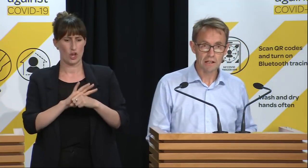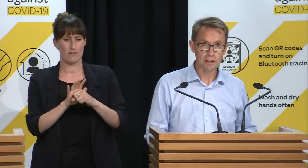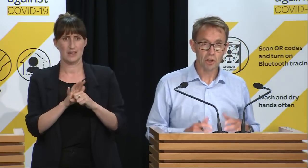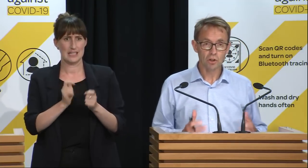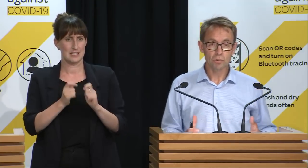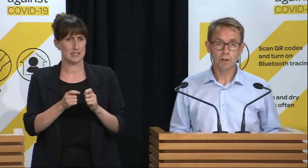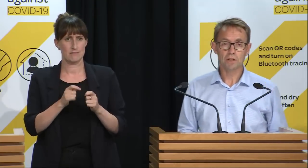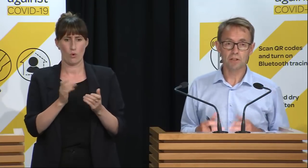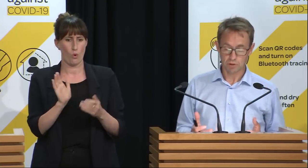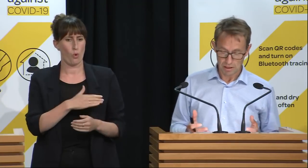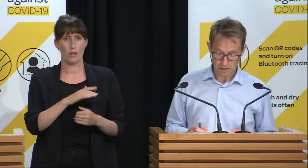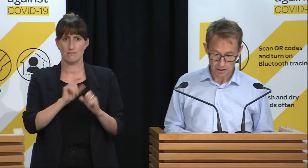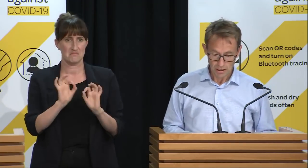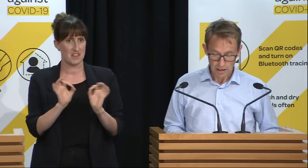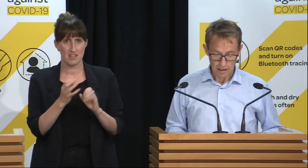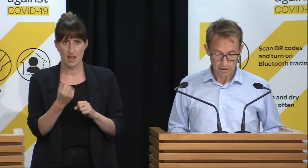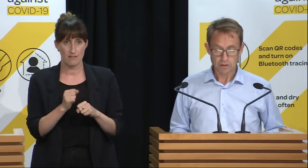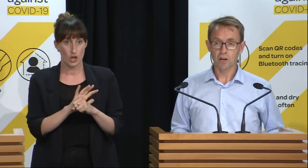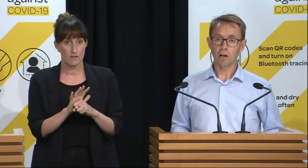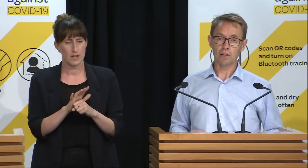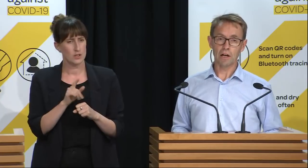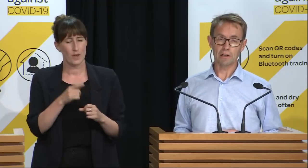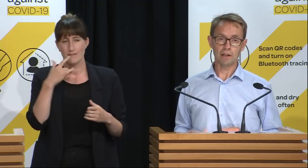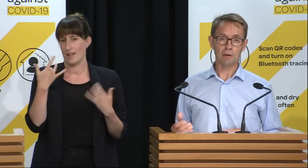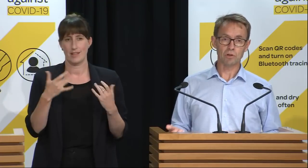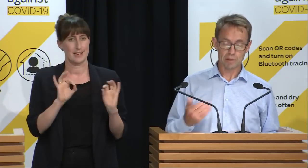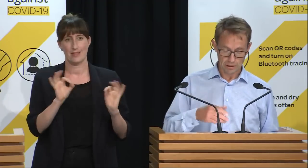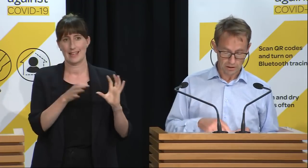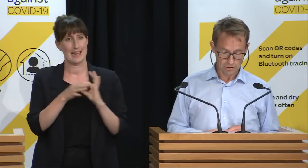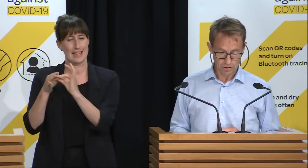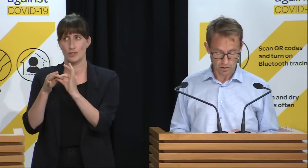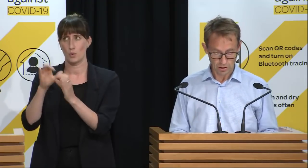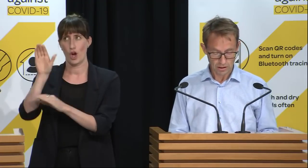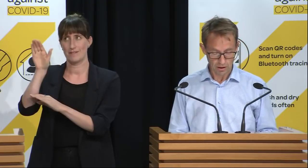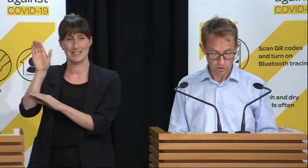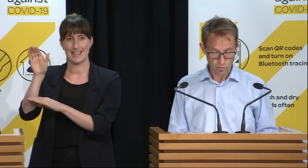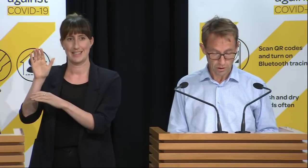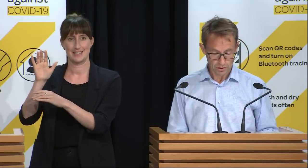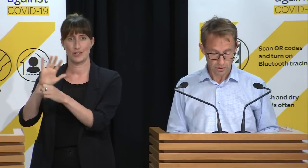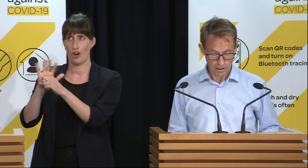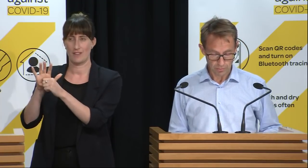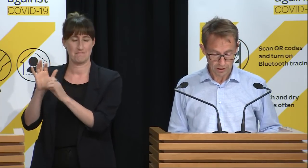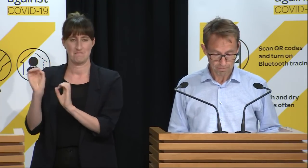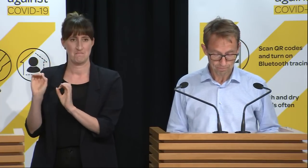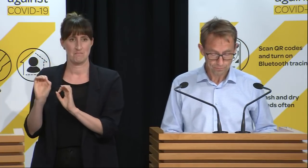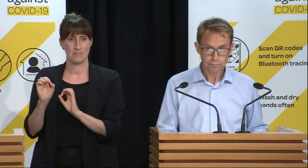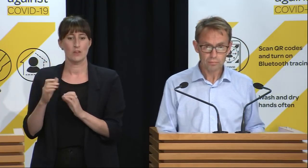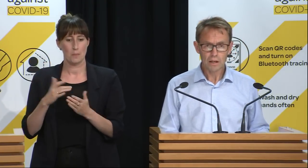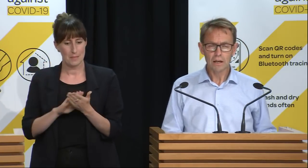is clearly acute, symptomatic, and is highly likely able to be linked to the current Auckland